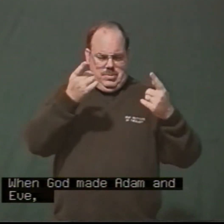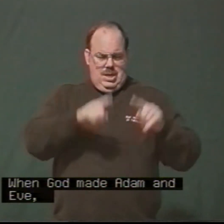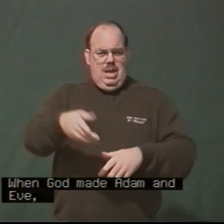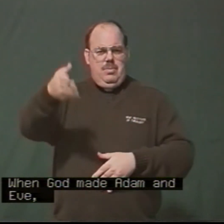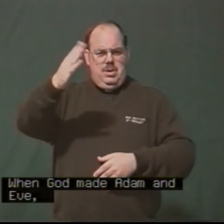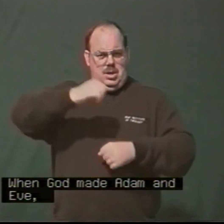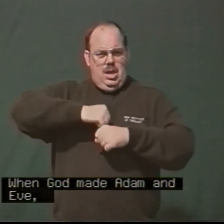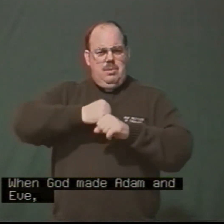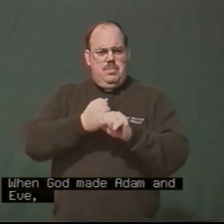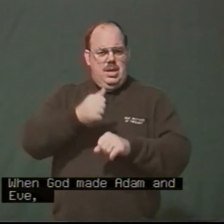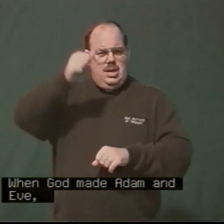and Eve,